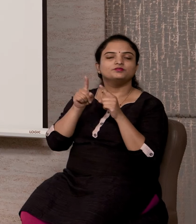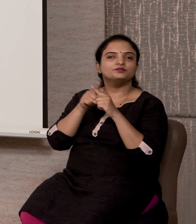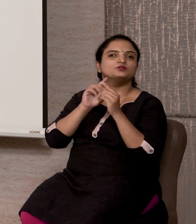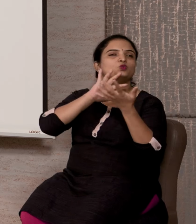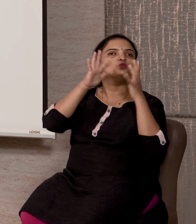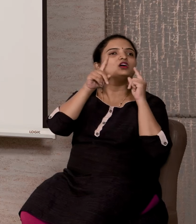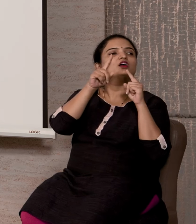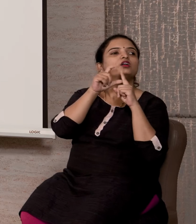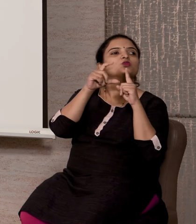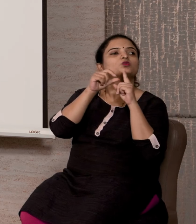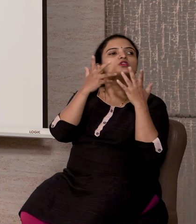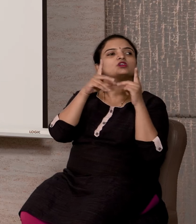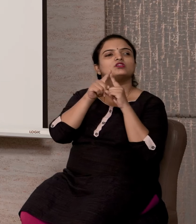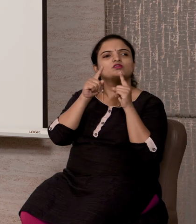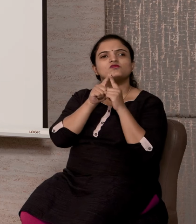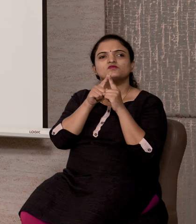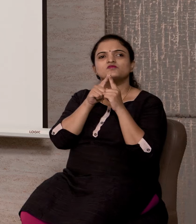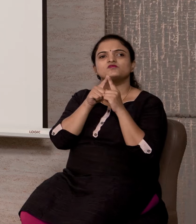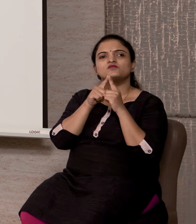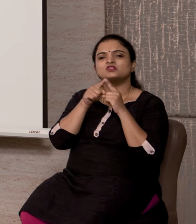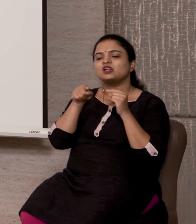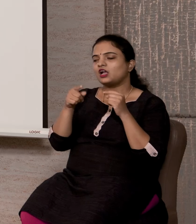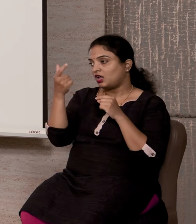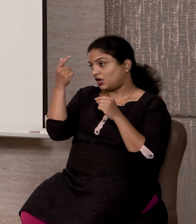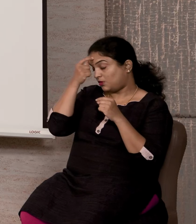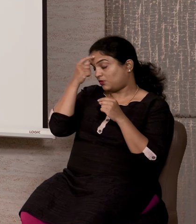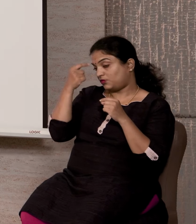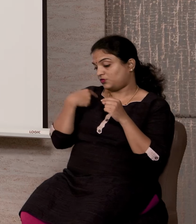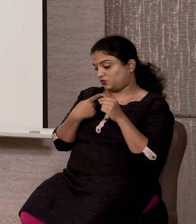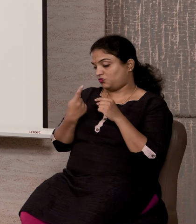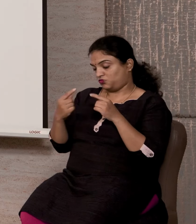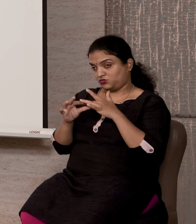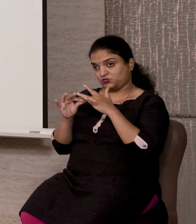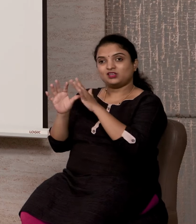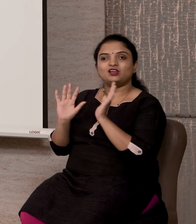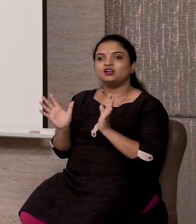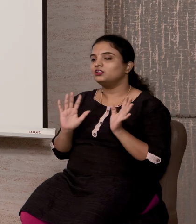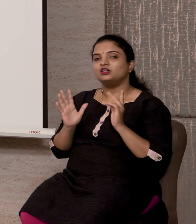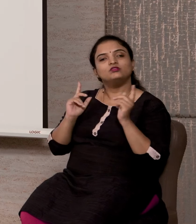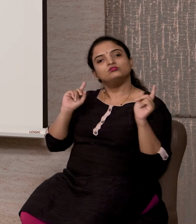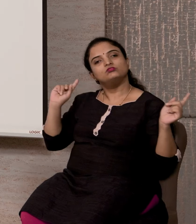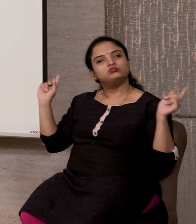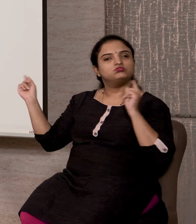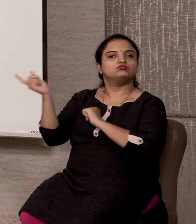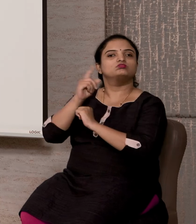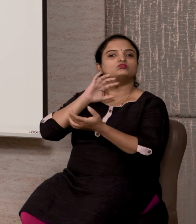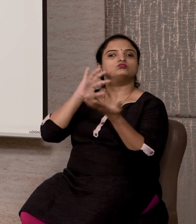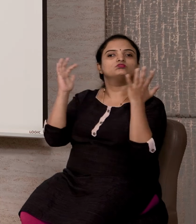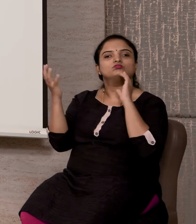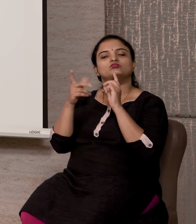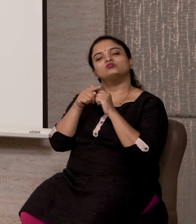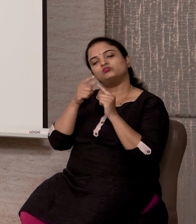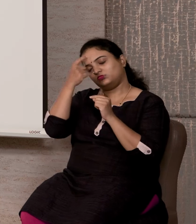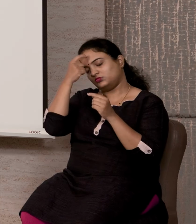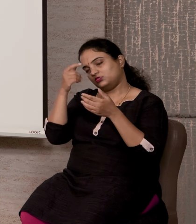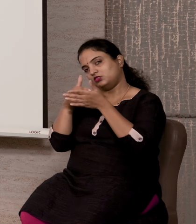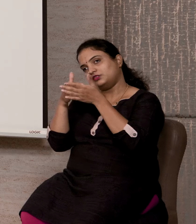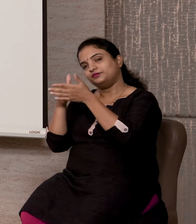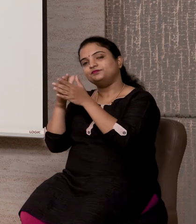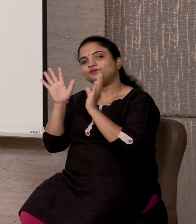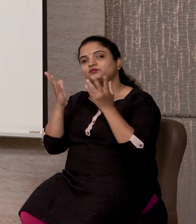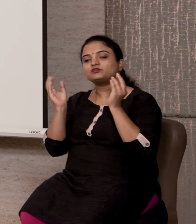right? So it is not a problem unique to India, right? So across the globe, there is a fundamental issue that we